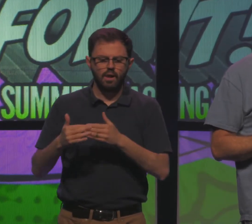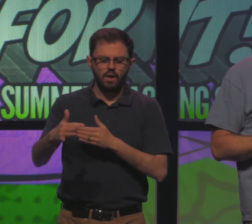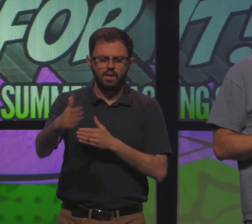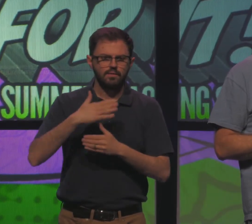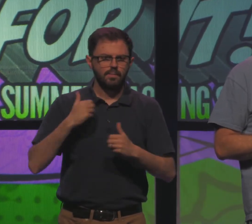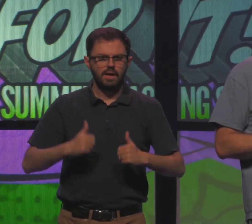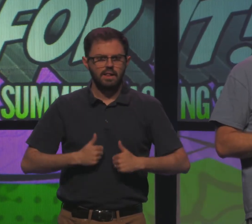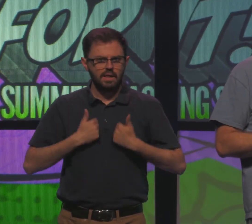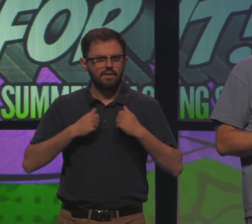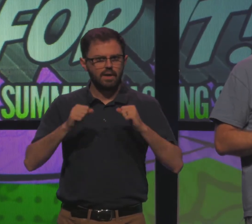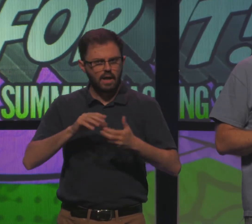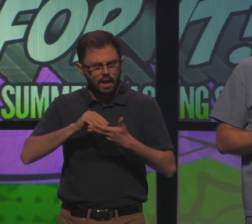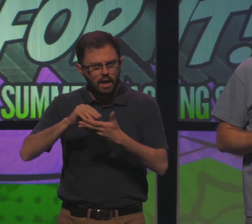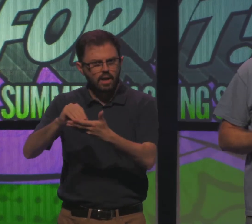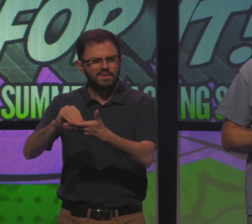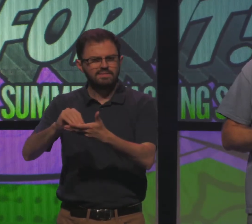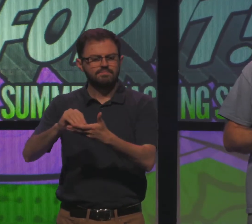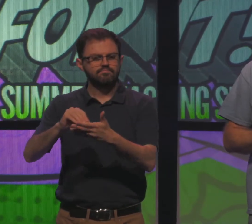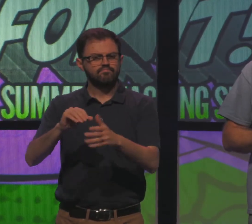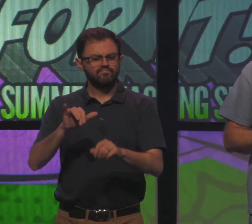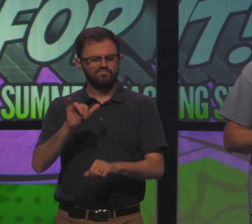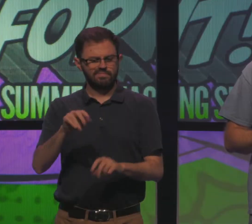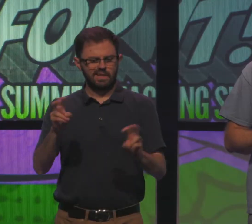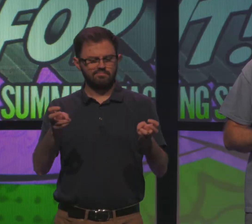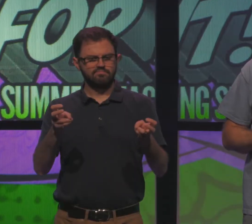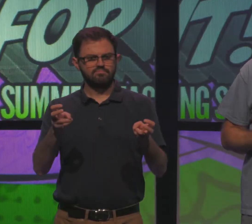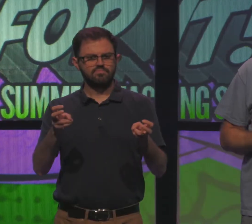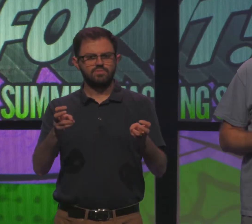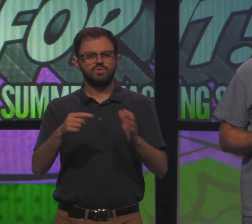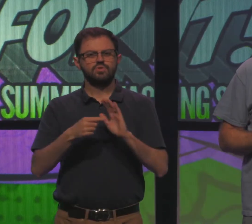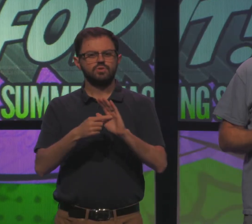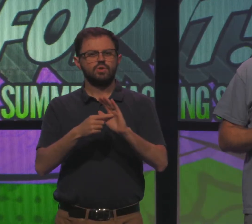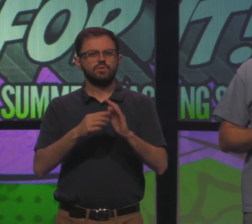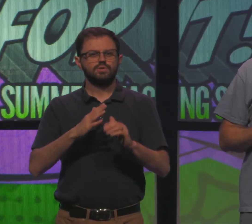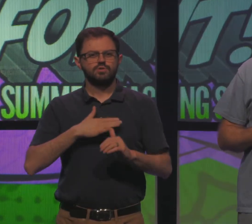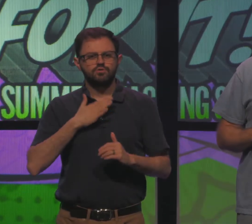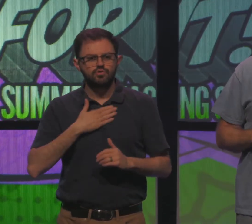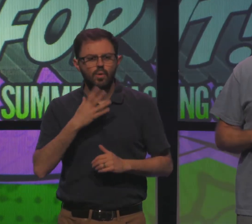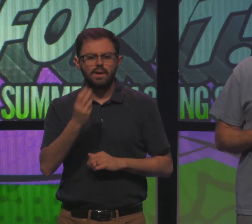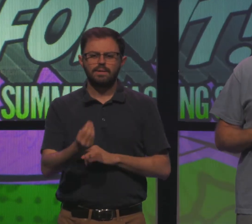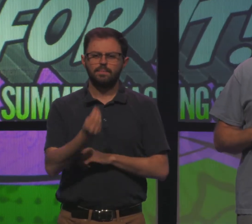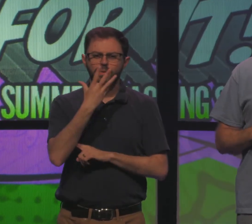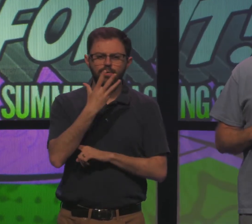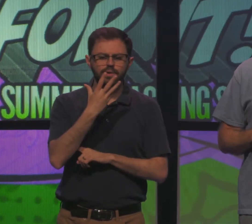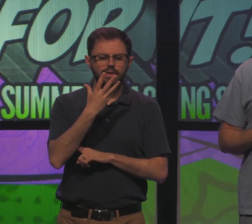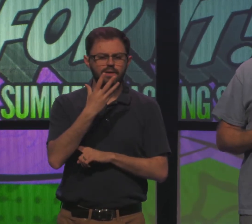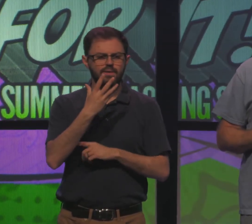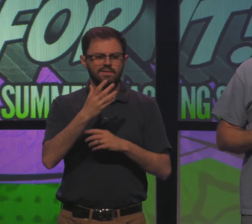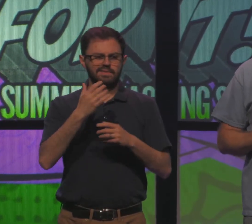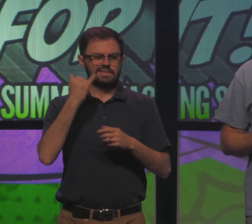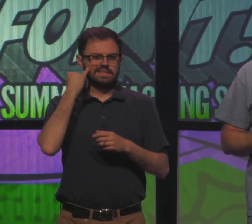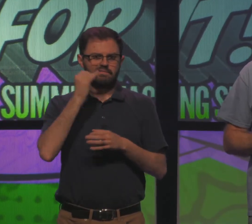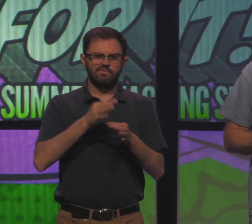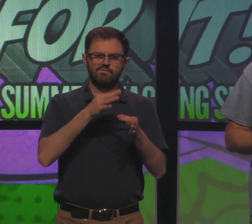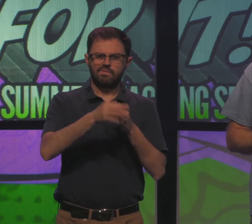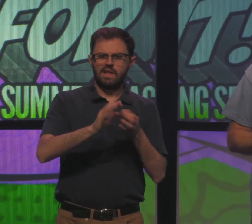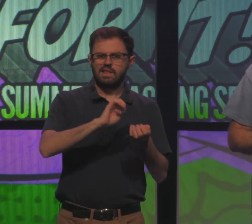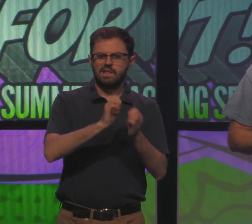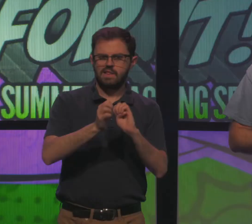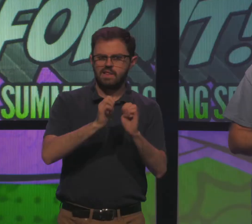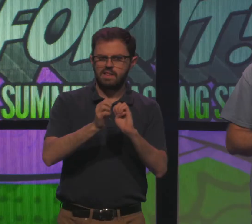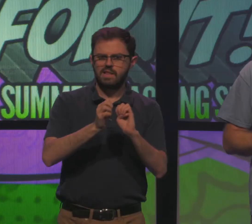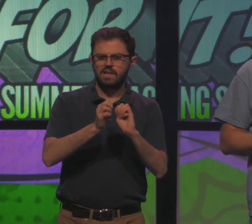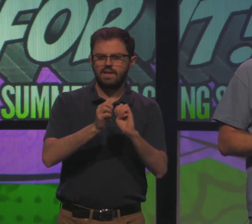learn. That is the joy and the beauty of evolving faith. It is the faith that I believe the historical